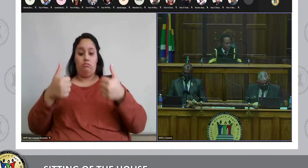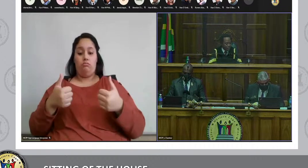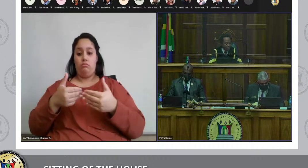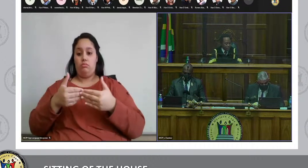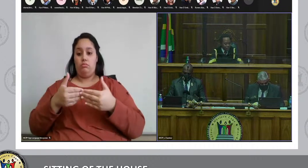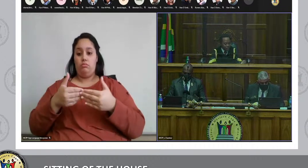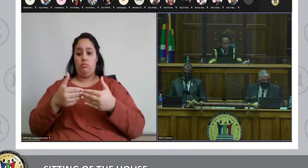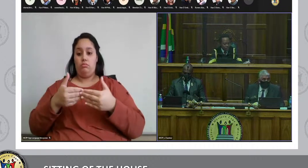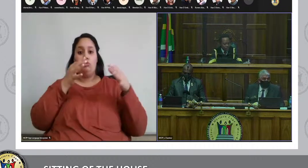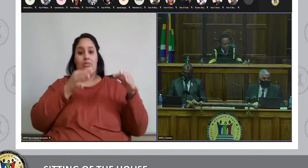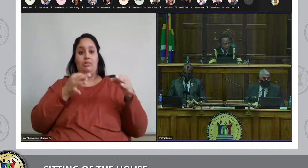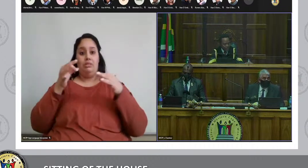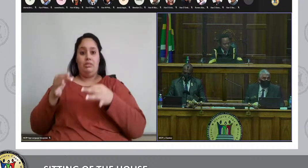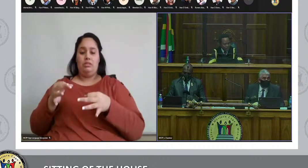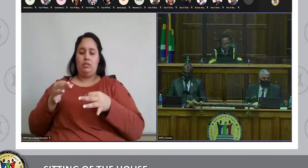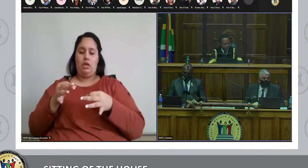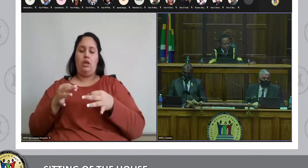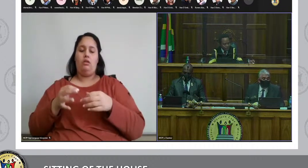decisions.